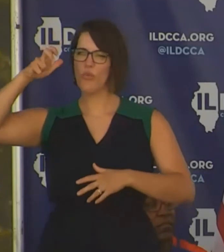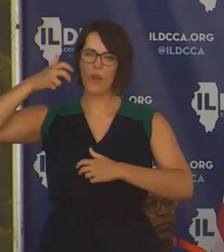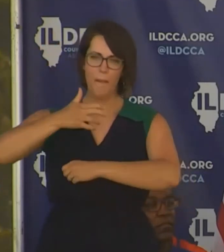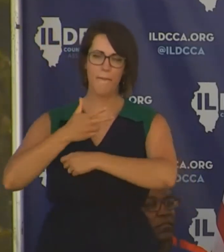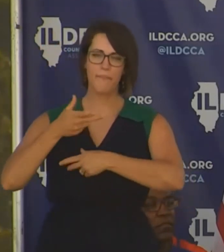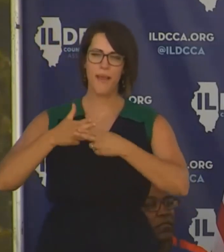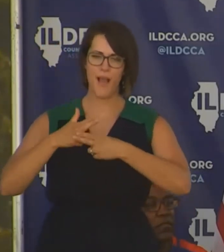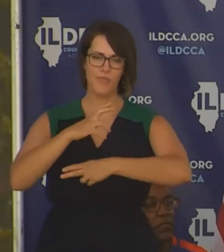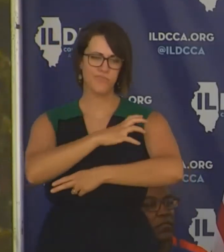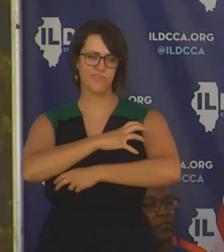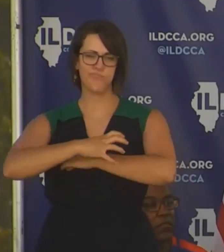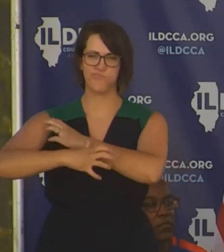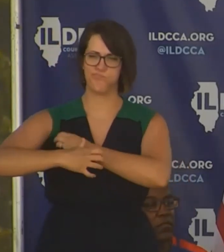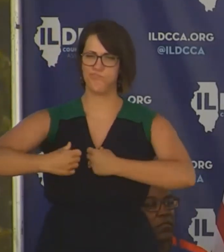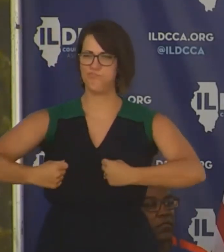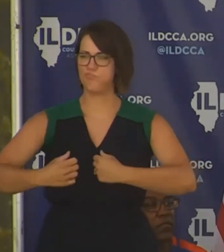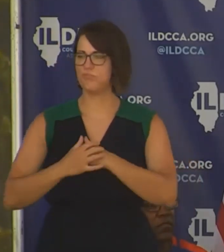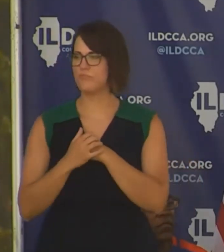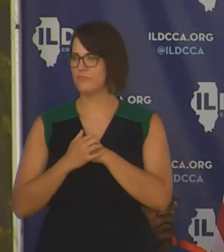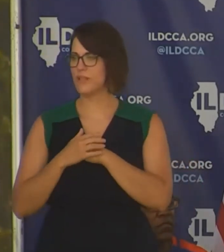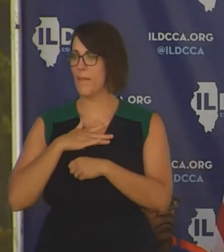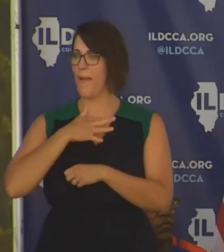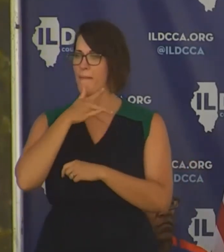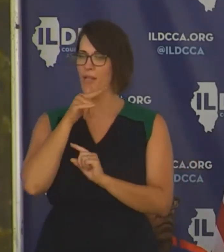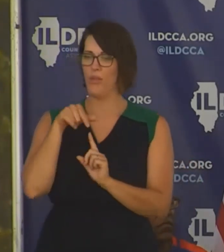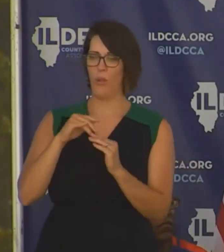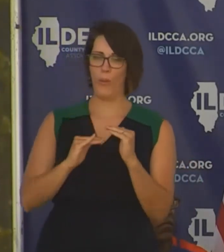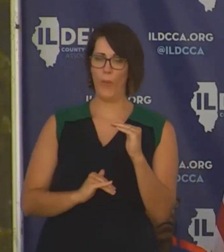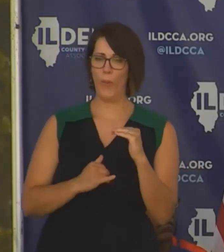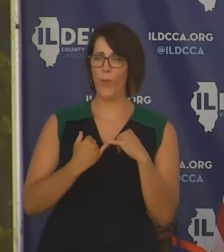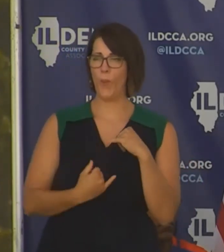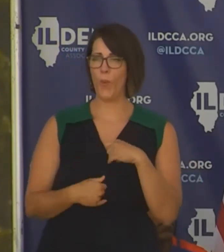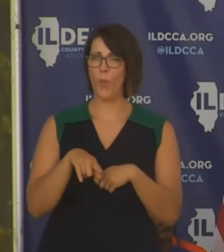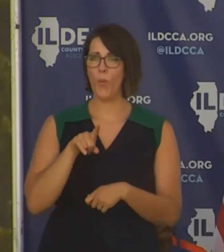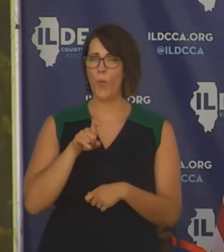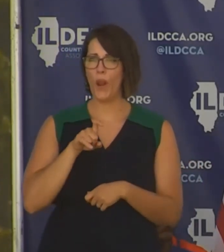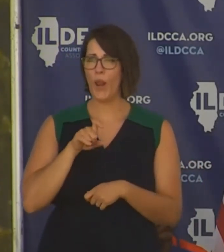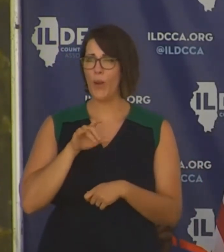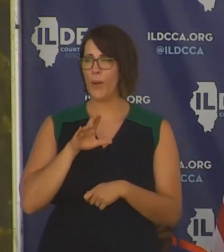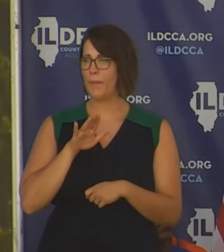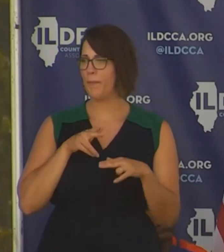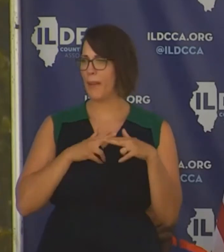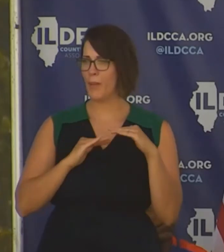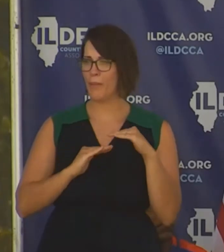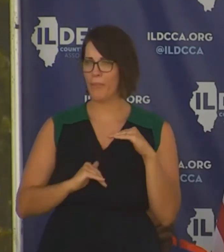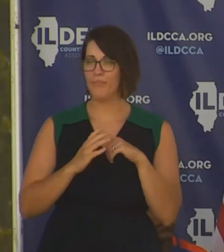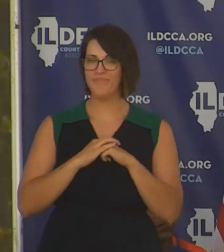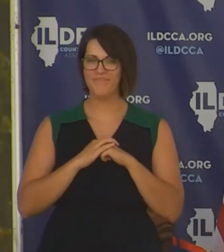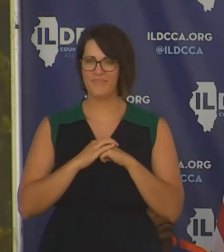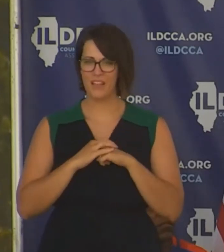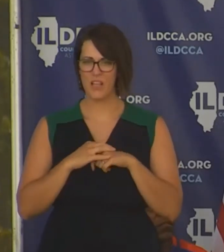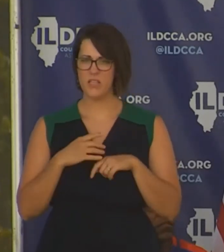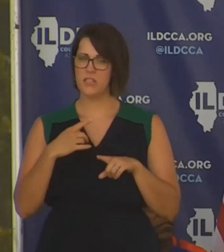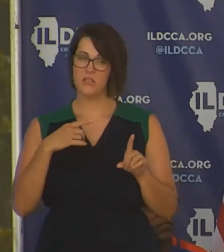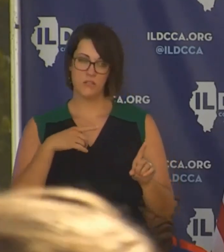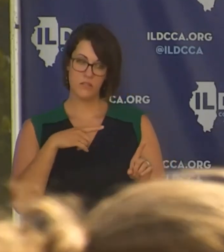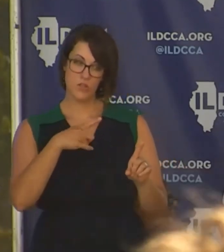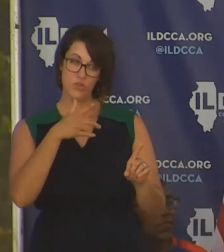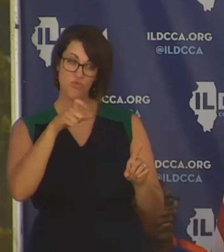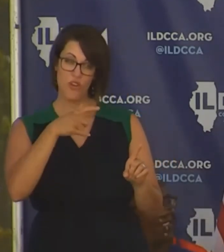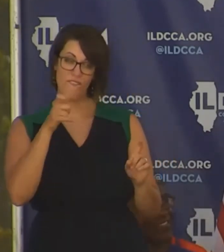forearms. And my mother was less than 100 pounds. And he said, John, you better fear your mother more than you fear